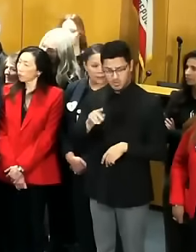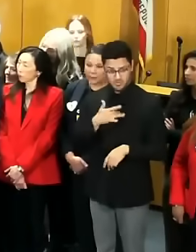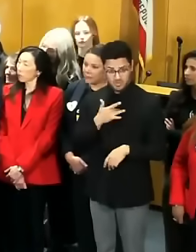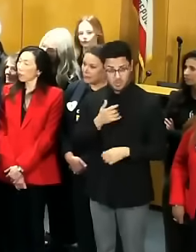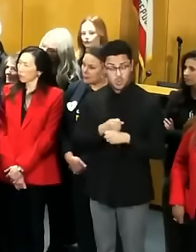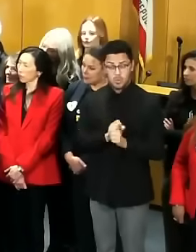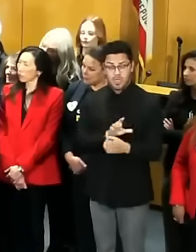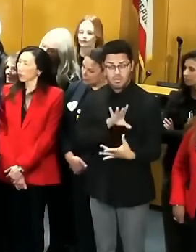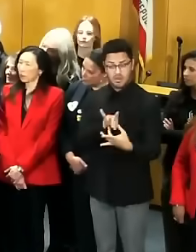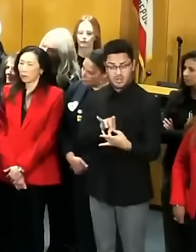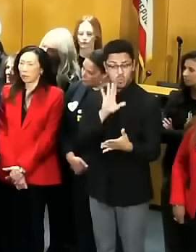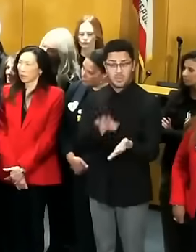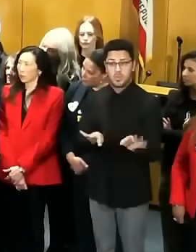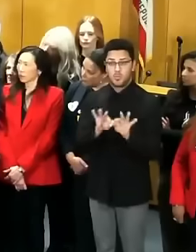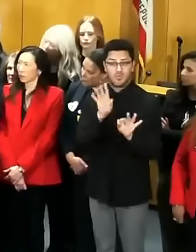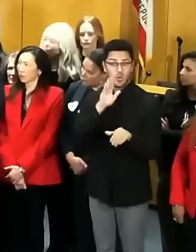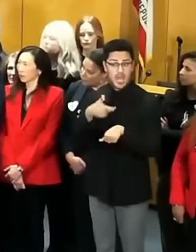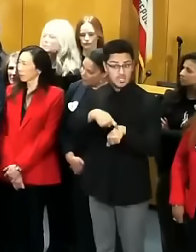important for next time?